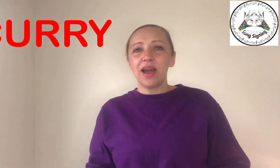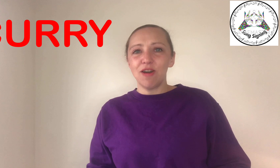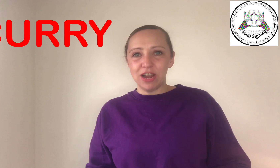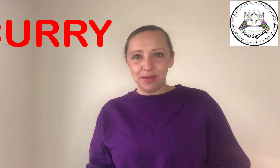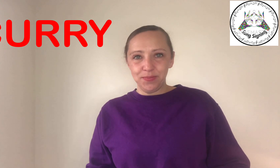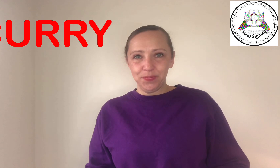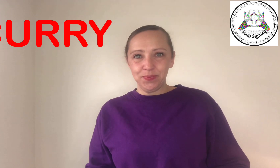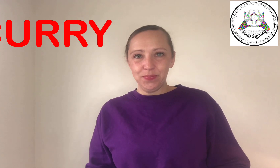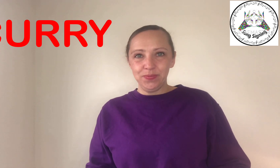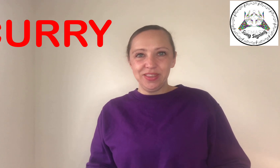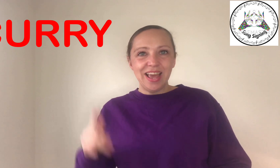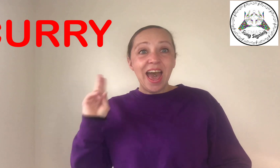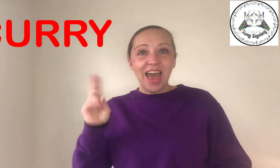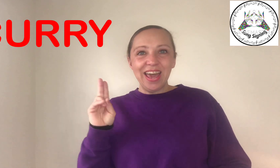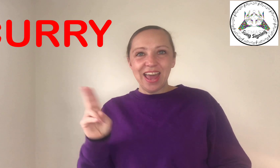Curry. Again.